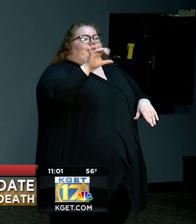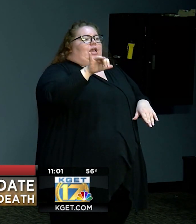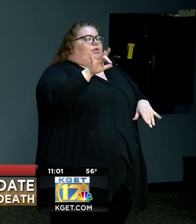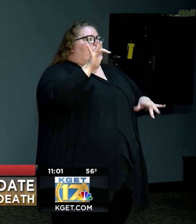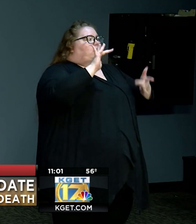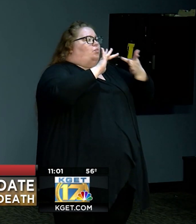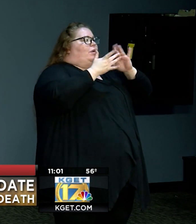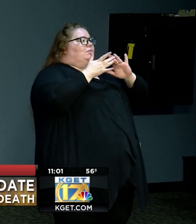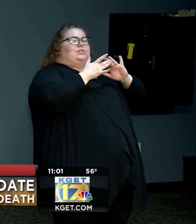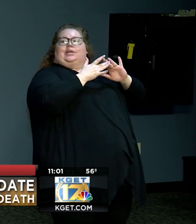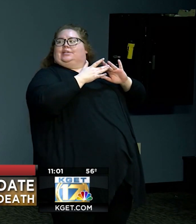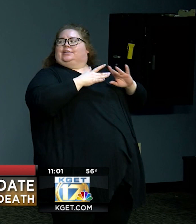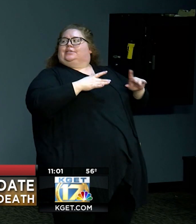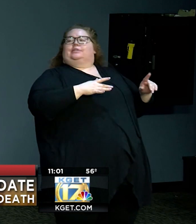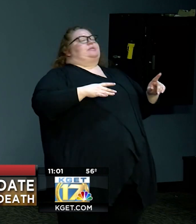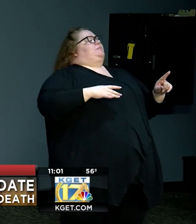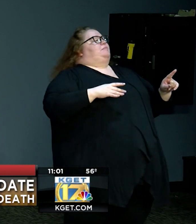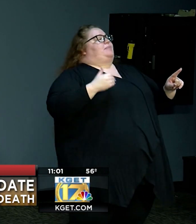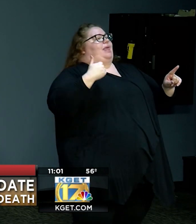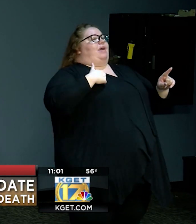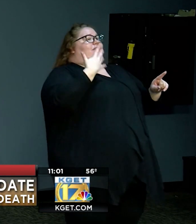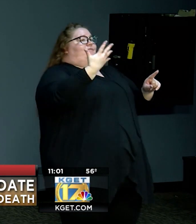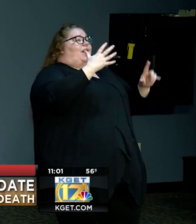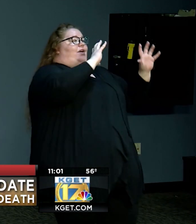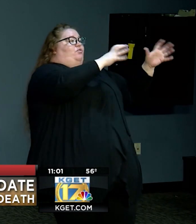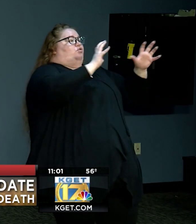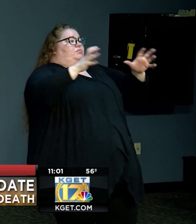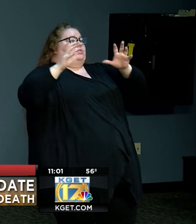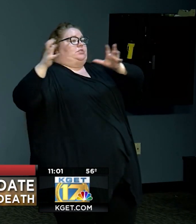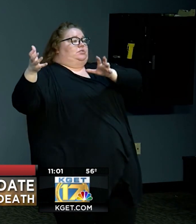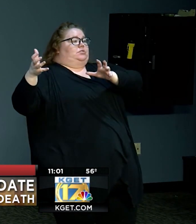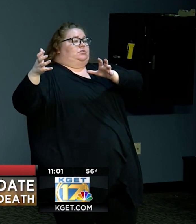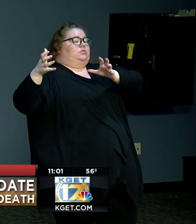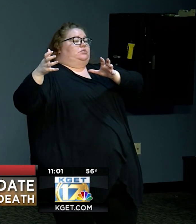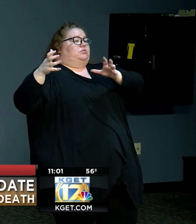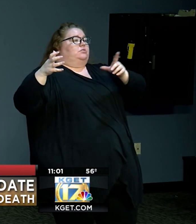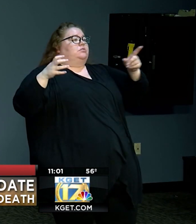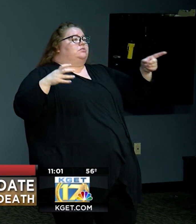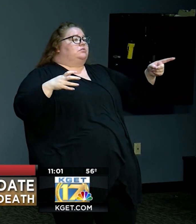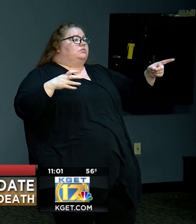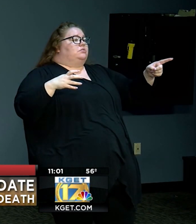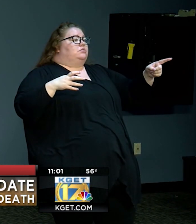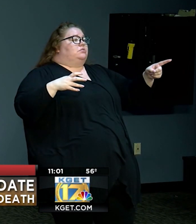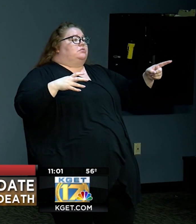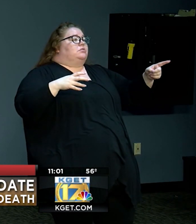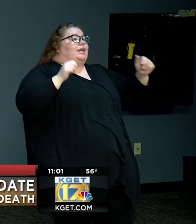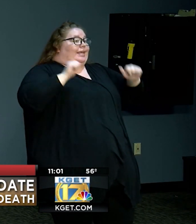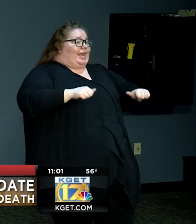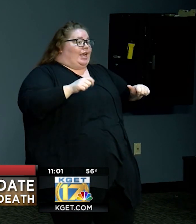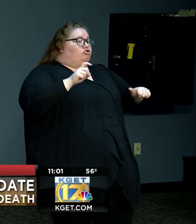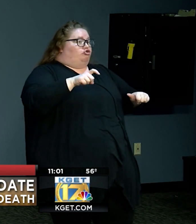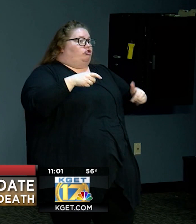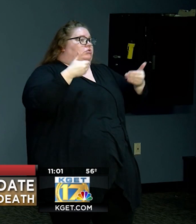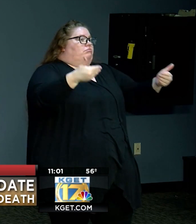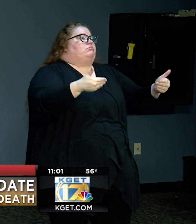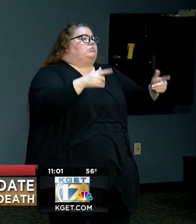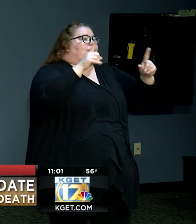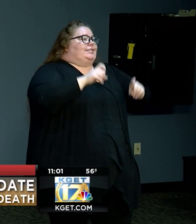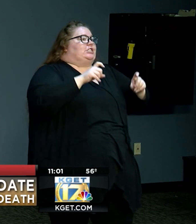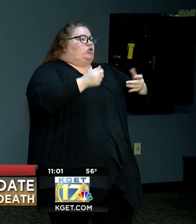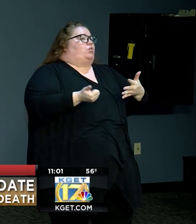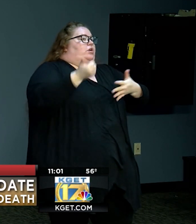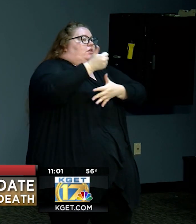Matt, just really quickly, you were mentioning the 5 groups Yes. That are eligible for testing. Yes, as a priority,